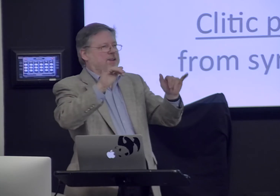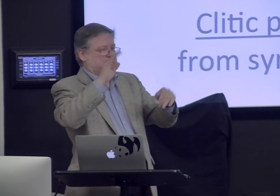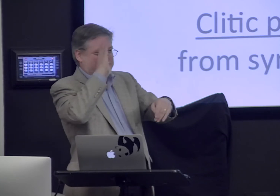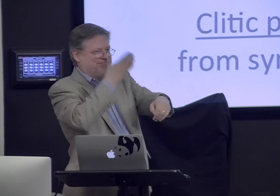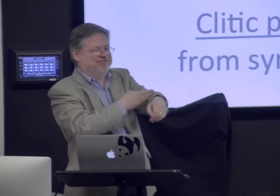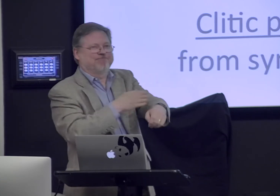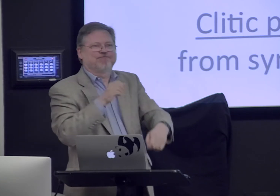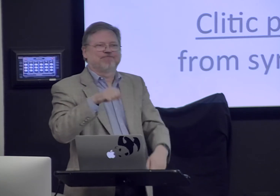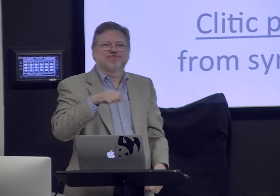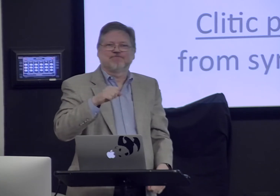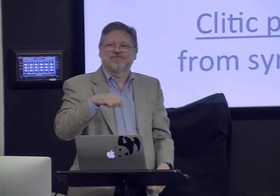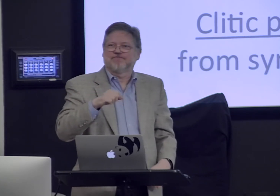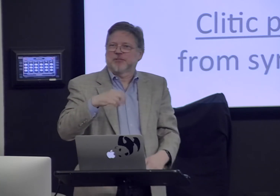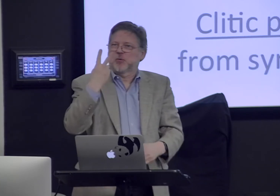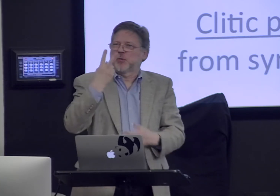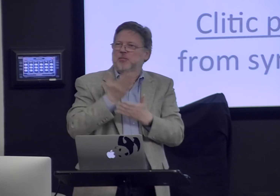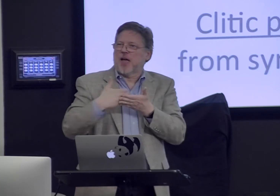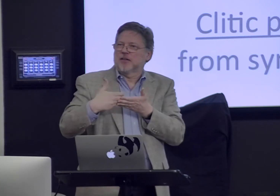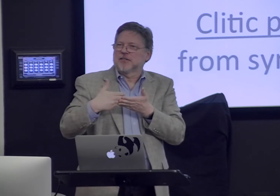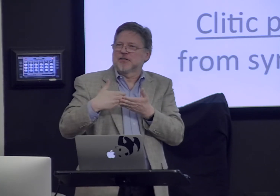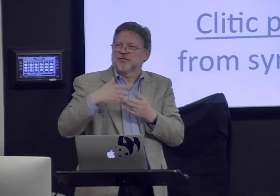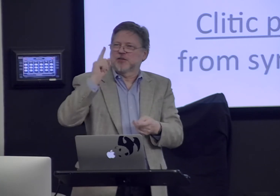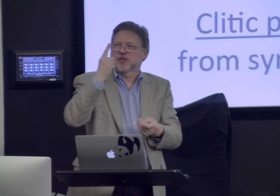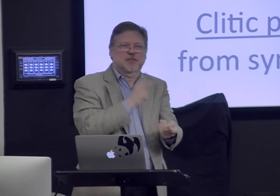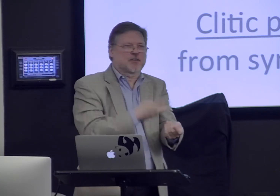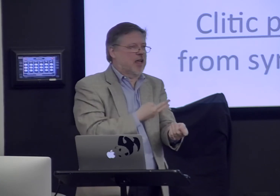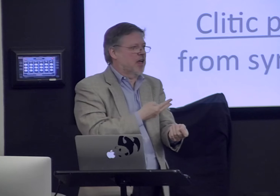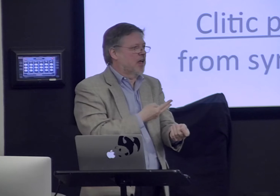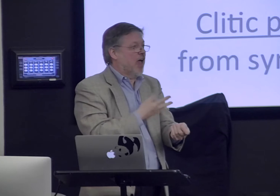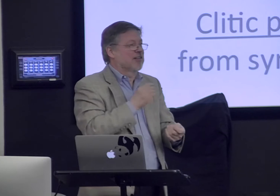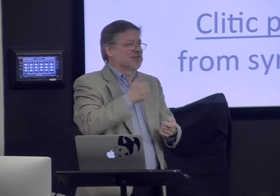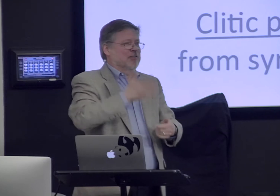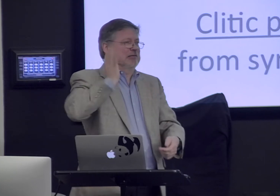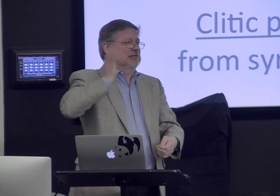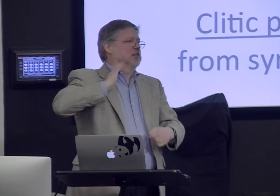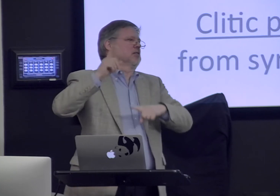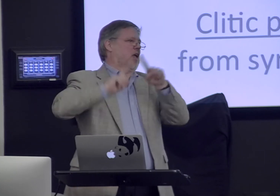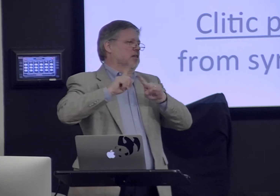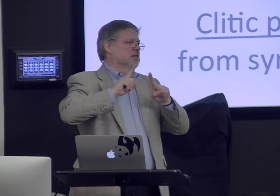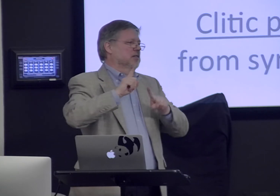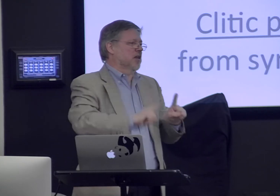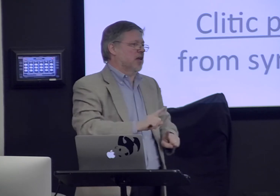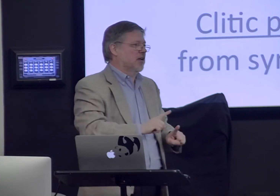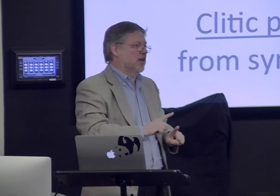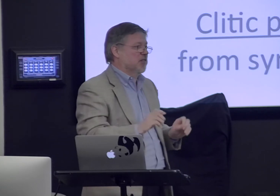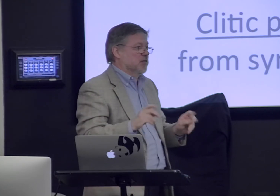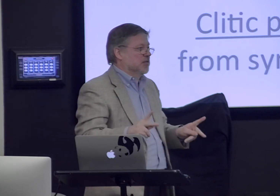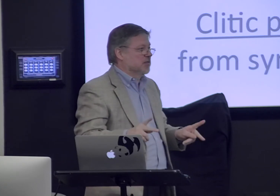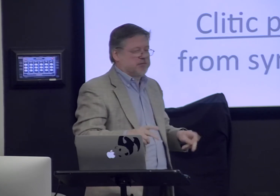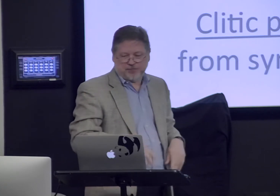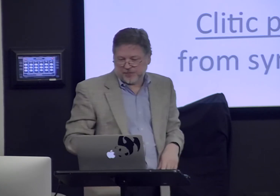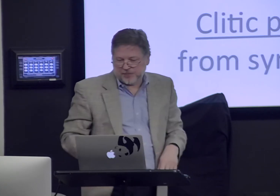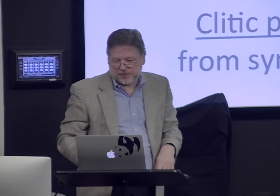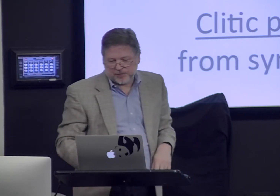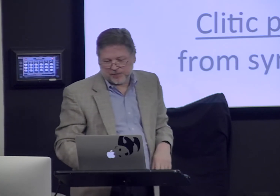in a certain order. So this is how we see that sun, even though today it feels like a single sign,